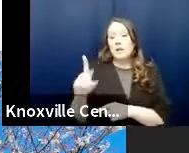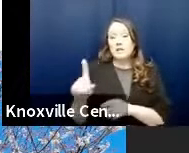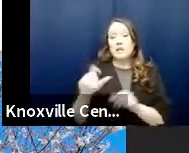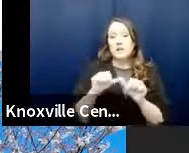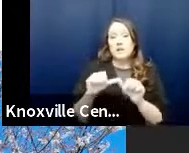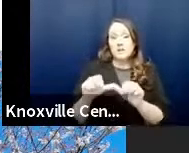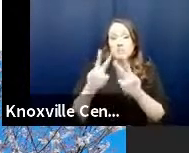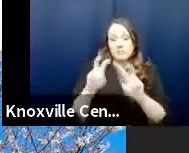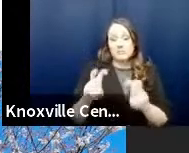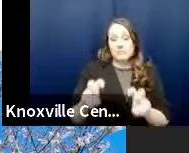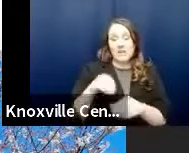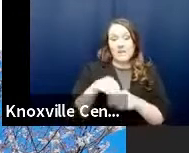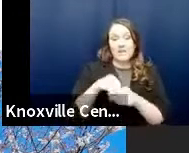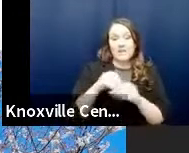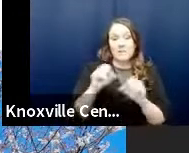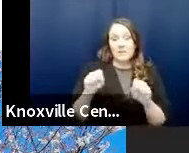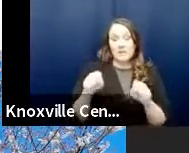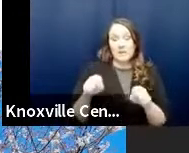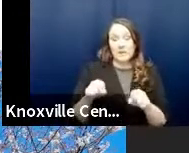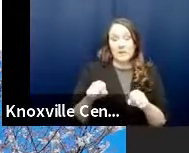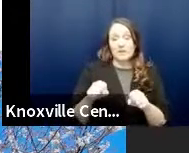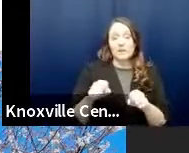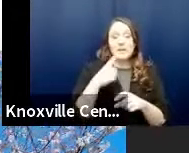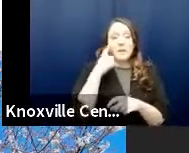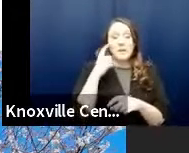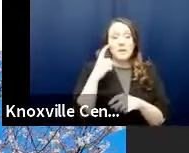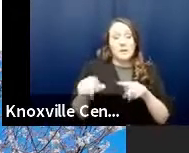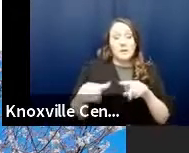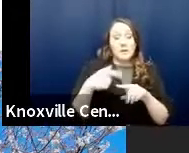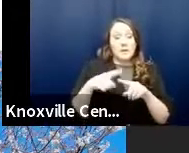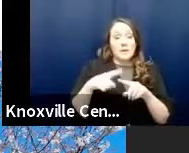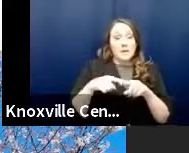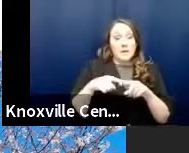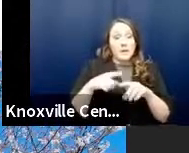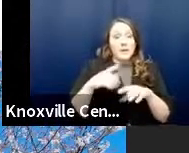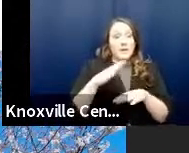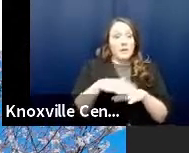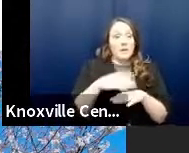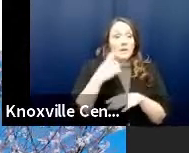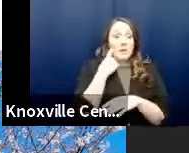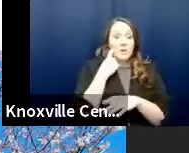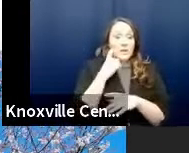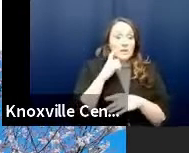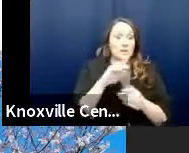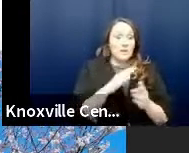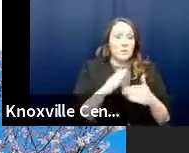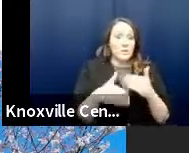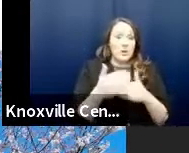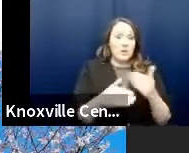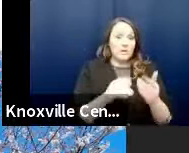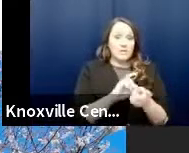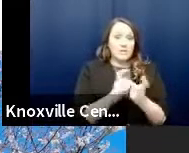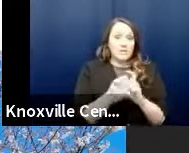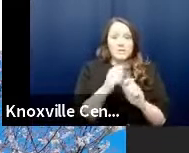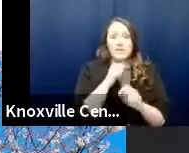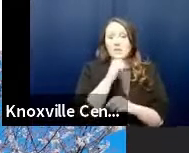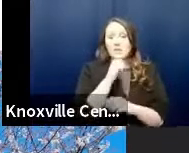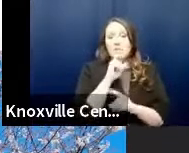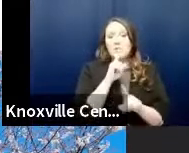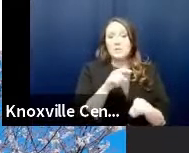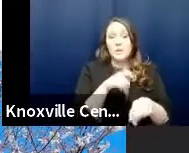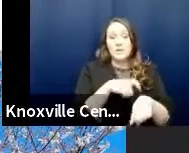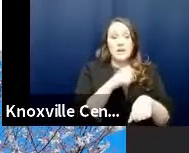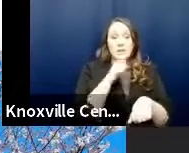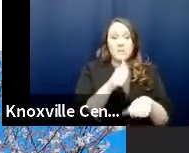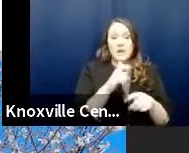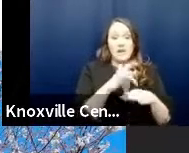our internal ability. Based on the recent process changes, a percentage for response time isn't available this week. However, our